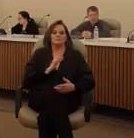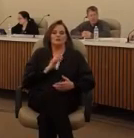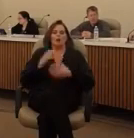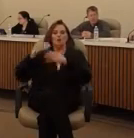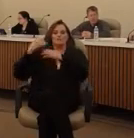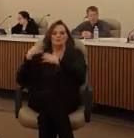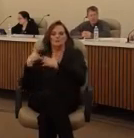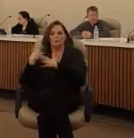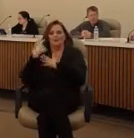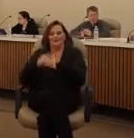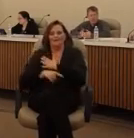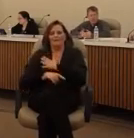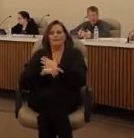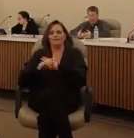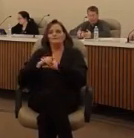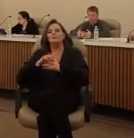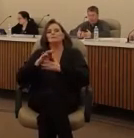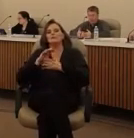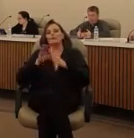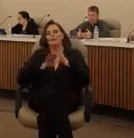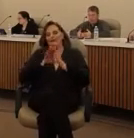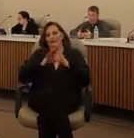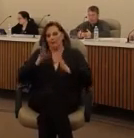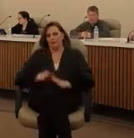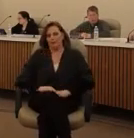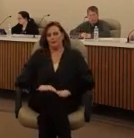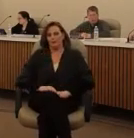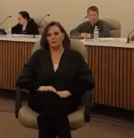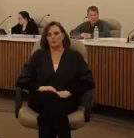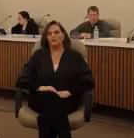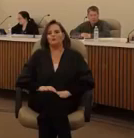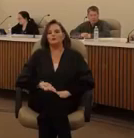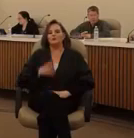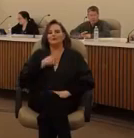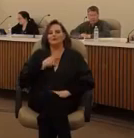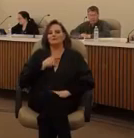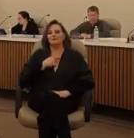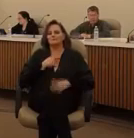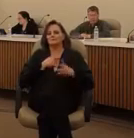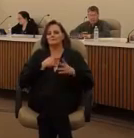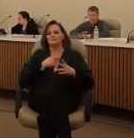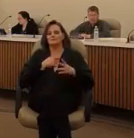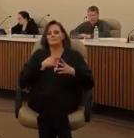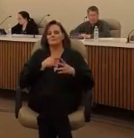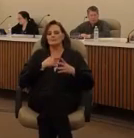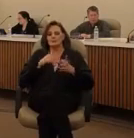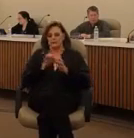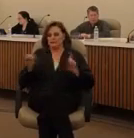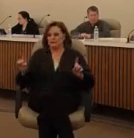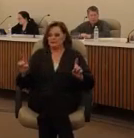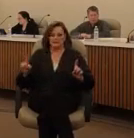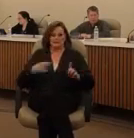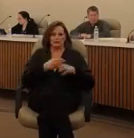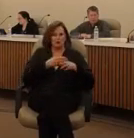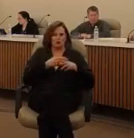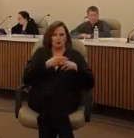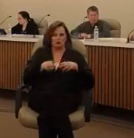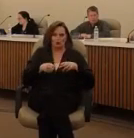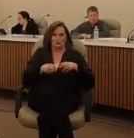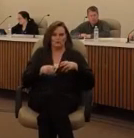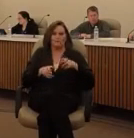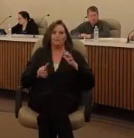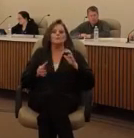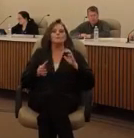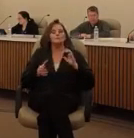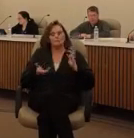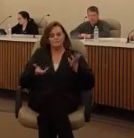that much sidewalk in. Again, going the other direction because it's much, much shorter. I could look at doing that with them and we'll work